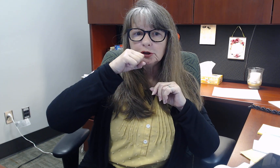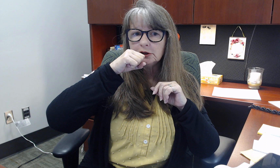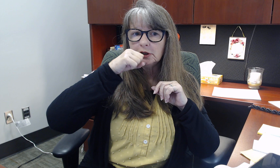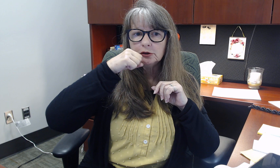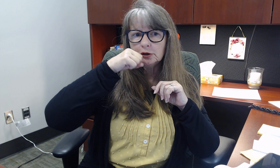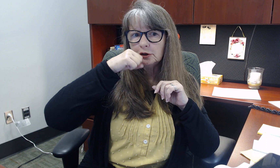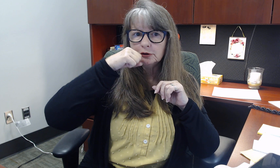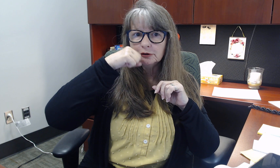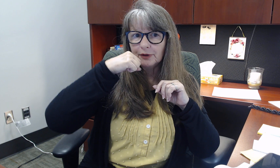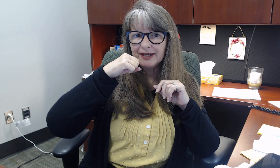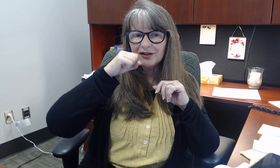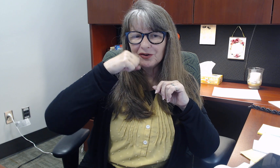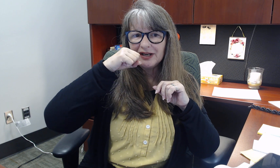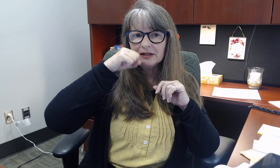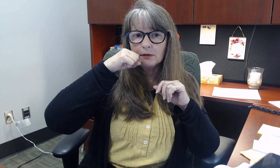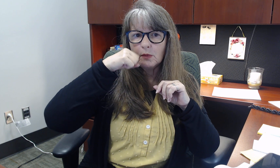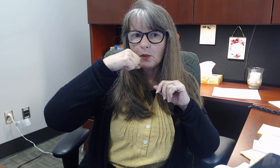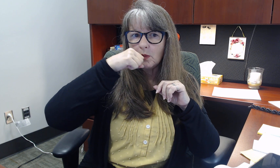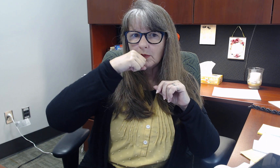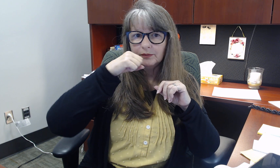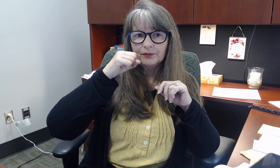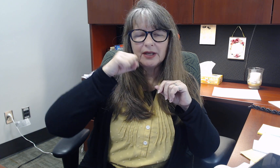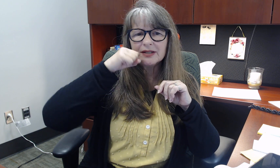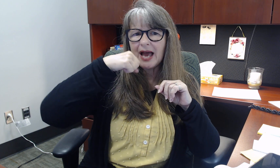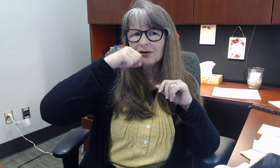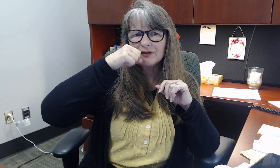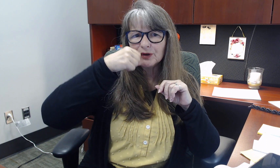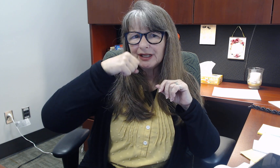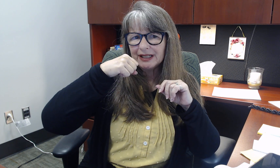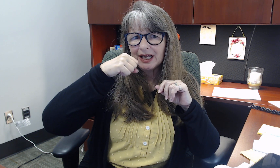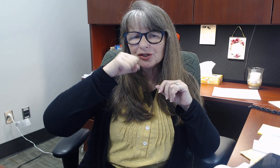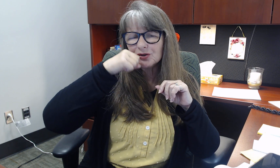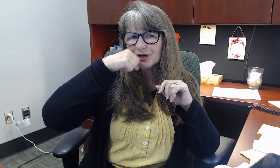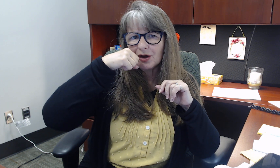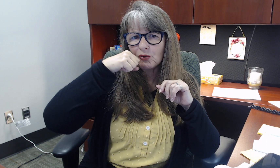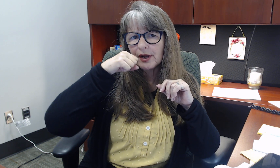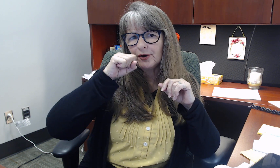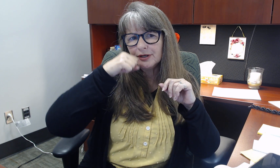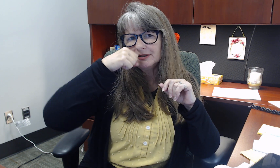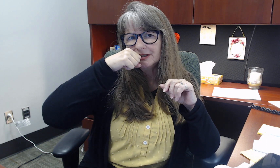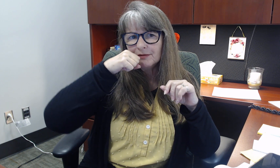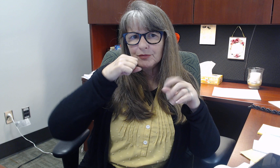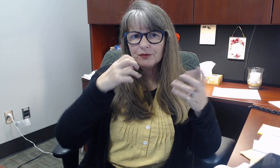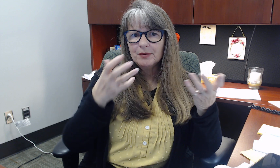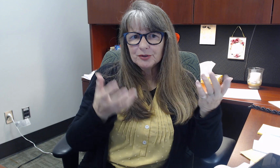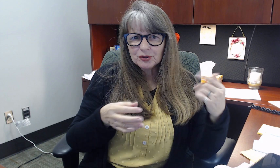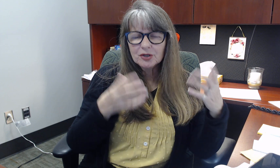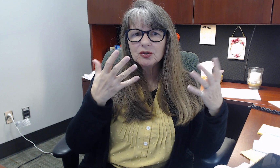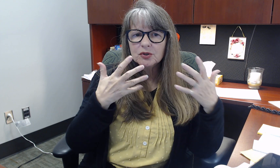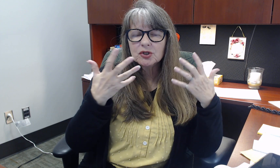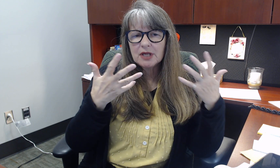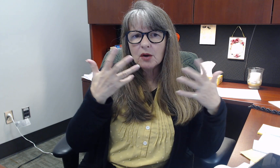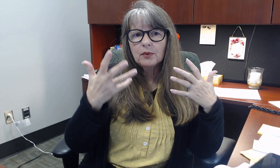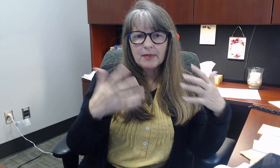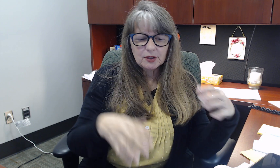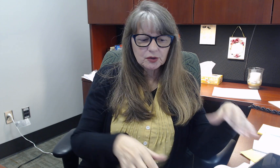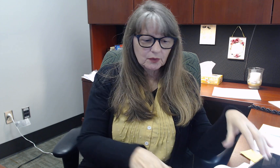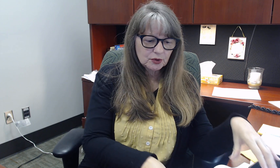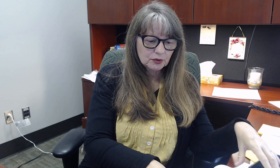right, and you're eating it. And I don't ever eat it. I just do the whole carrot movement, but you can do it just to help remind you of what you're